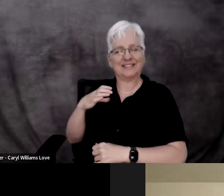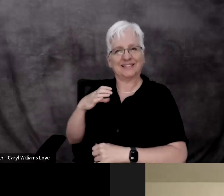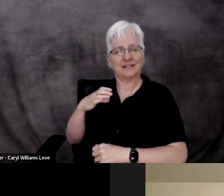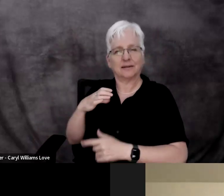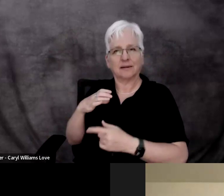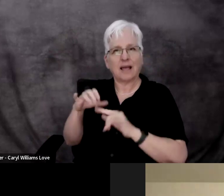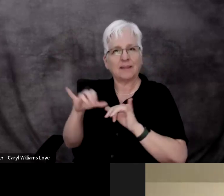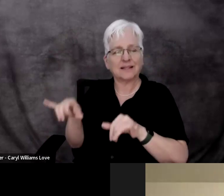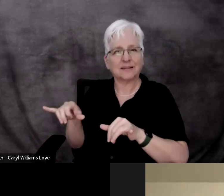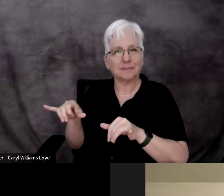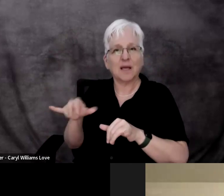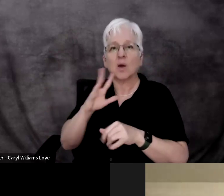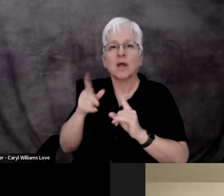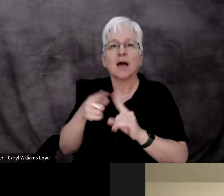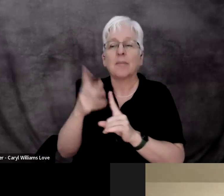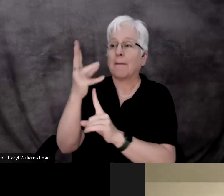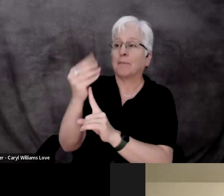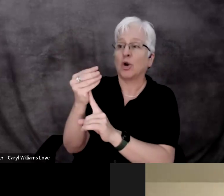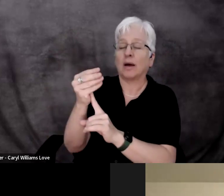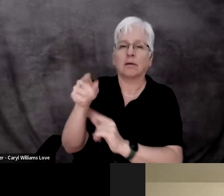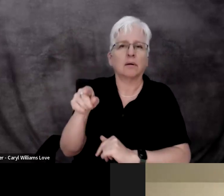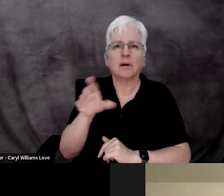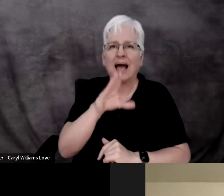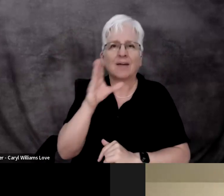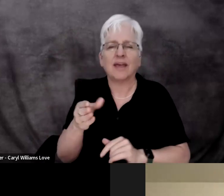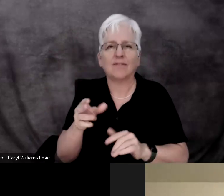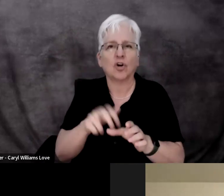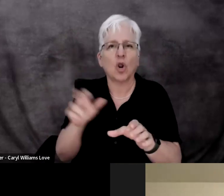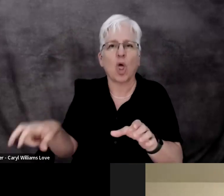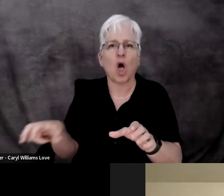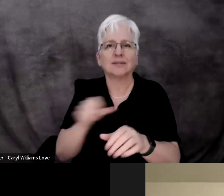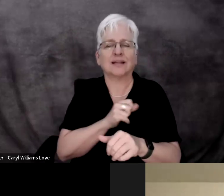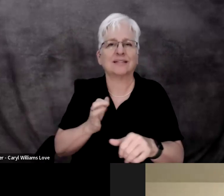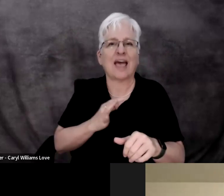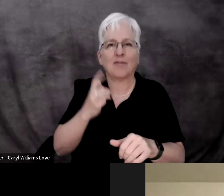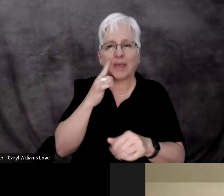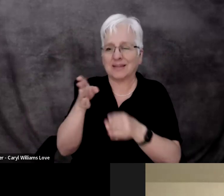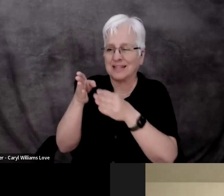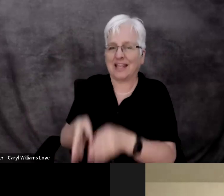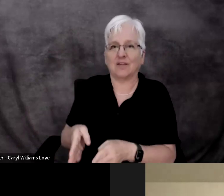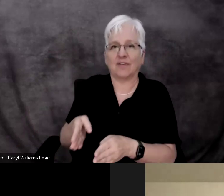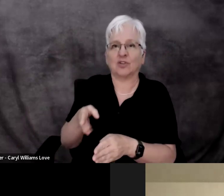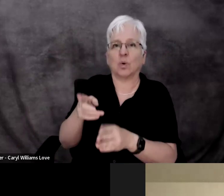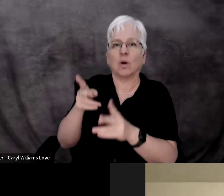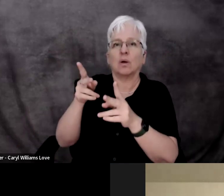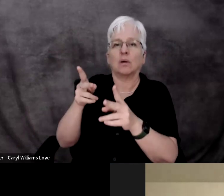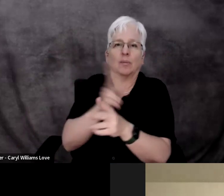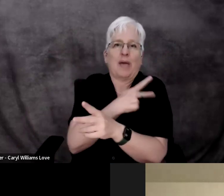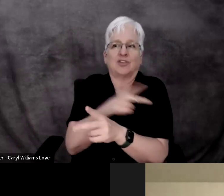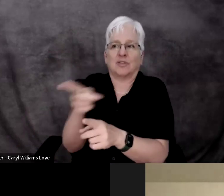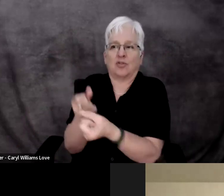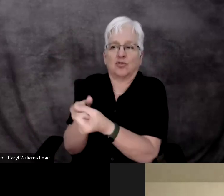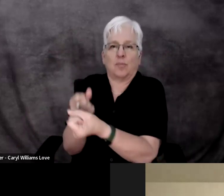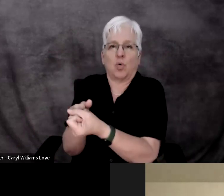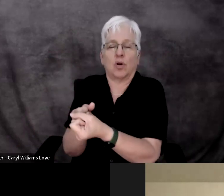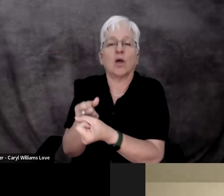systems. I mean, when we talk about burnout, I don't think I've ever lost a staff because of an individual that they support. We've lost them because of burnout